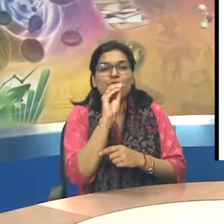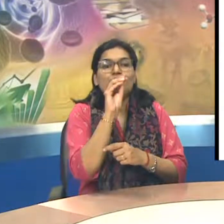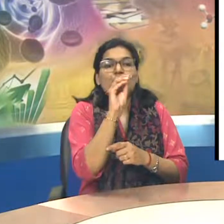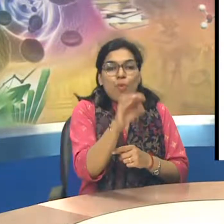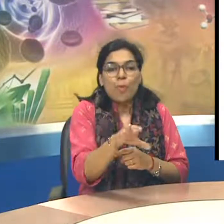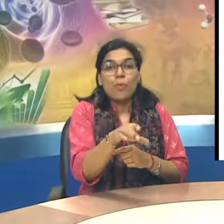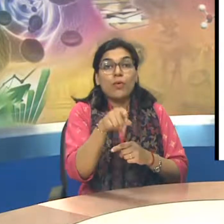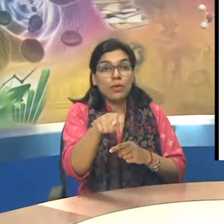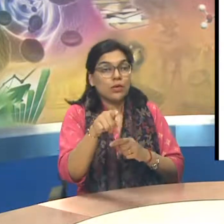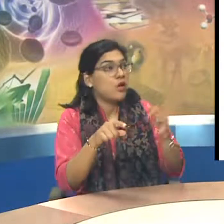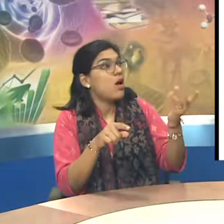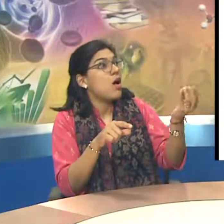the source.